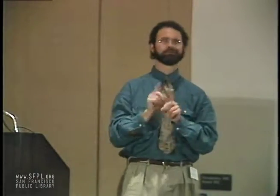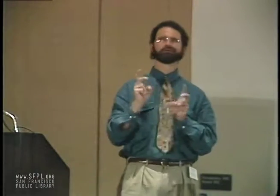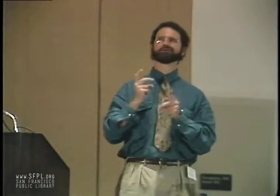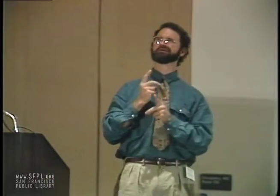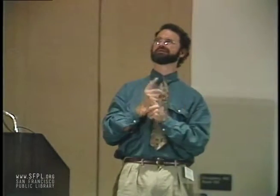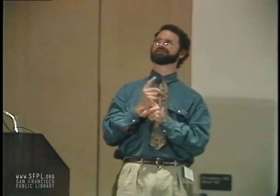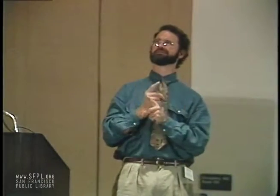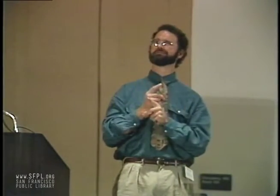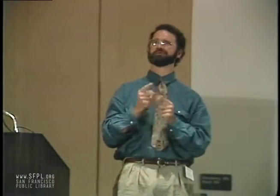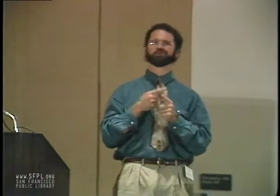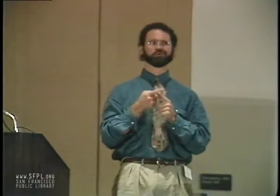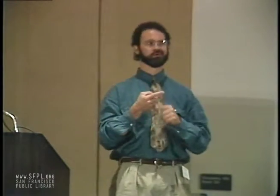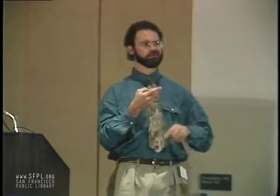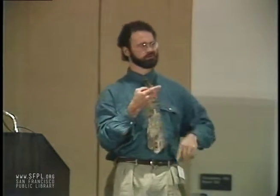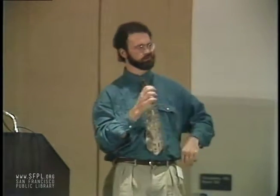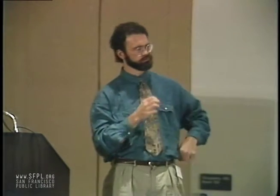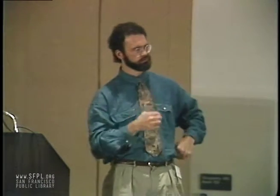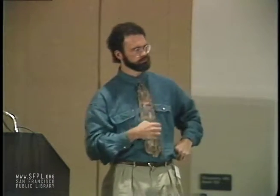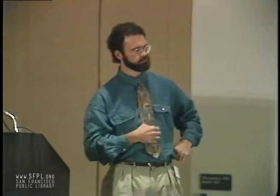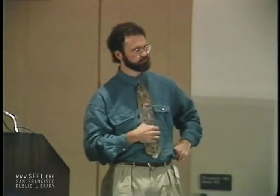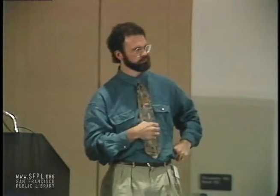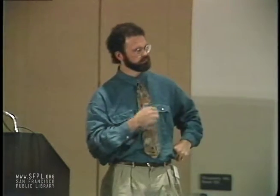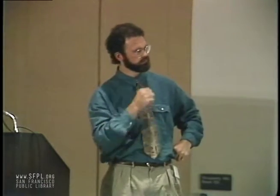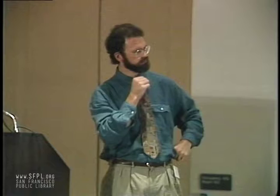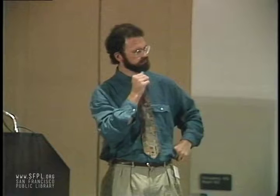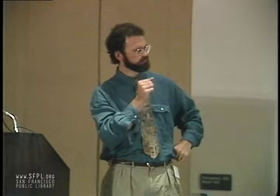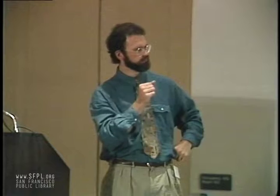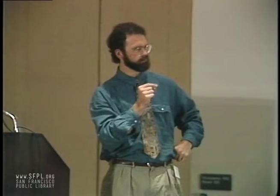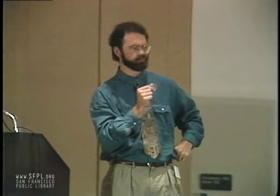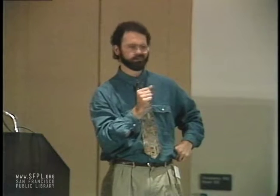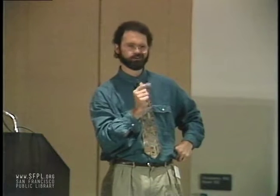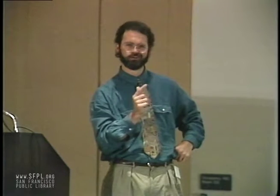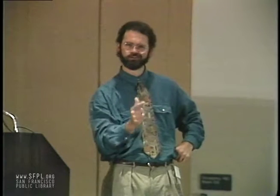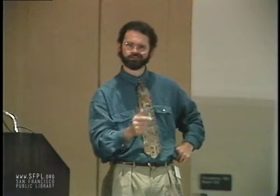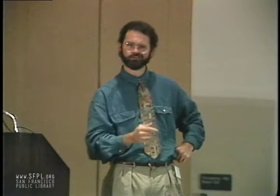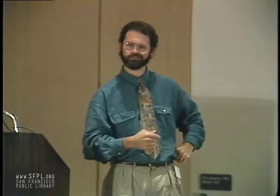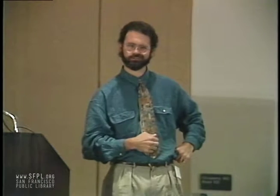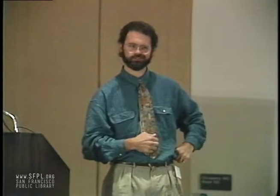And yet deaf people don't view themselves as being handicapped or disabled. Not at all.